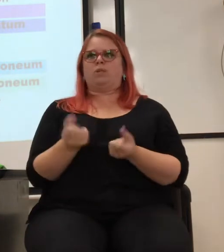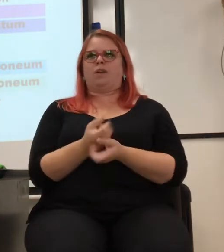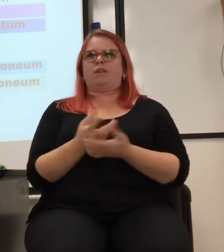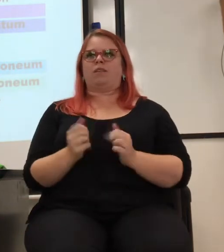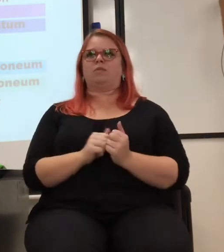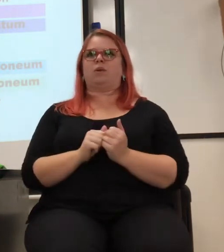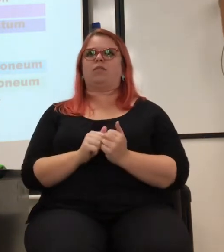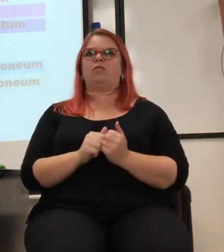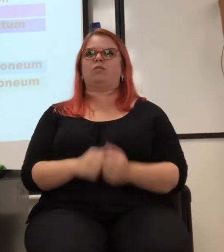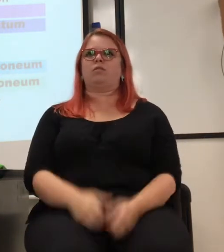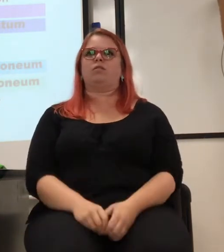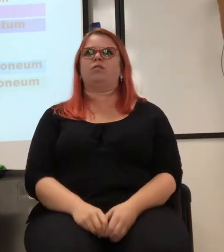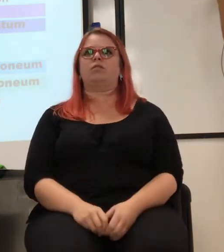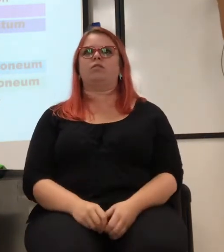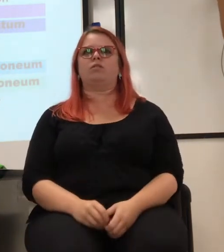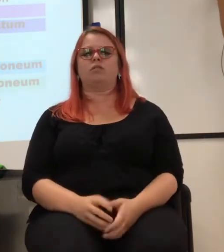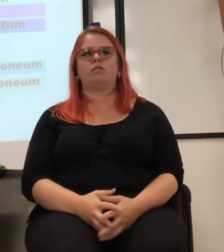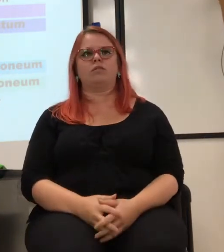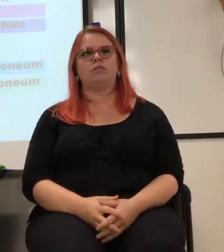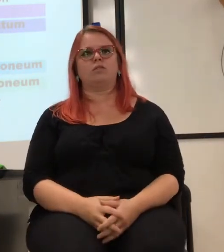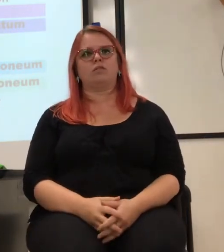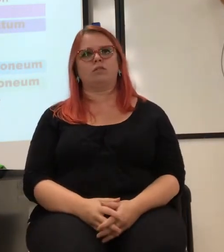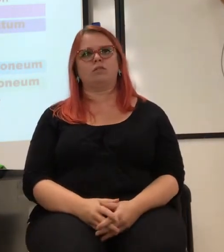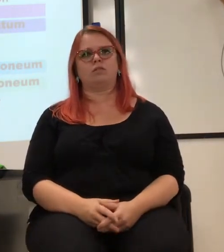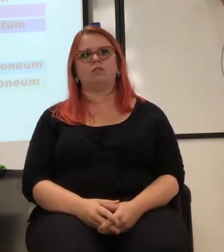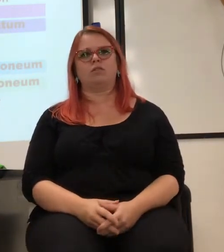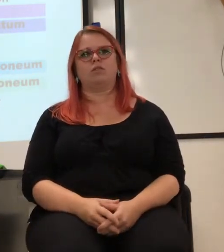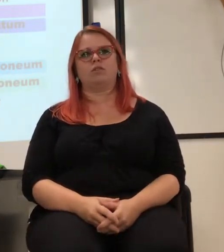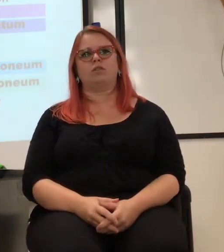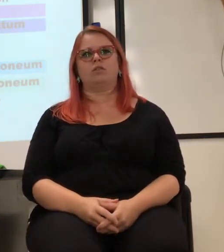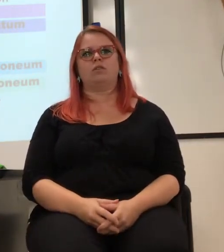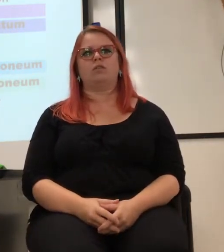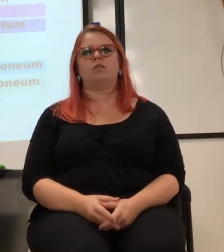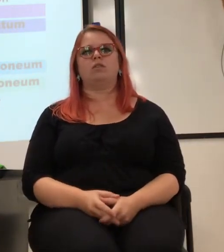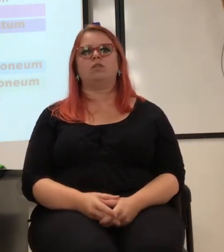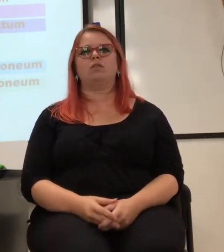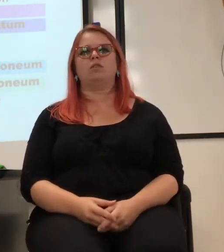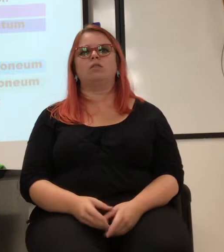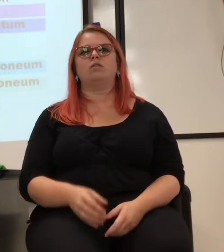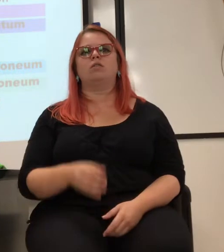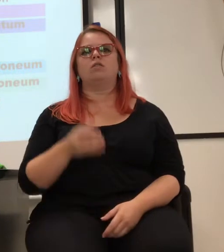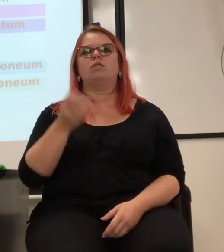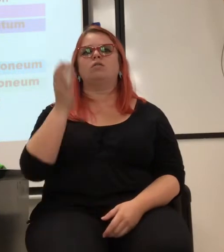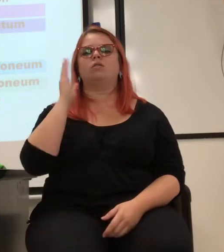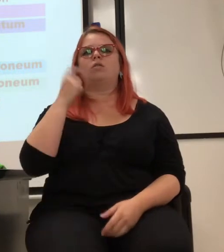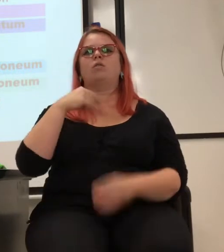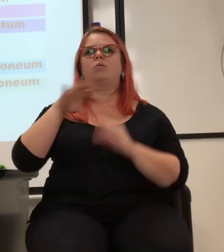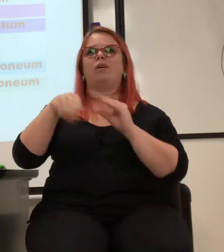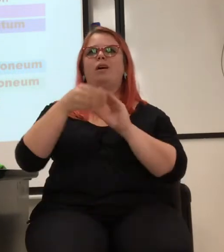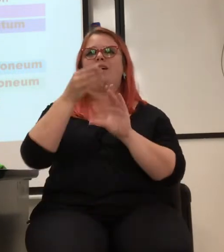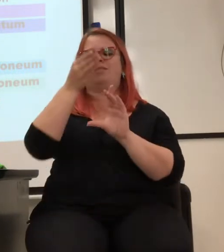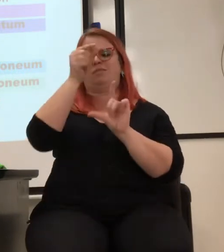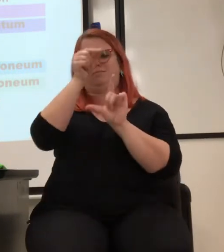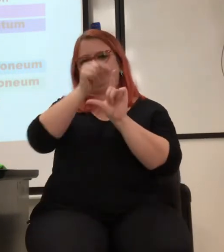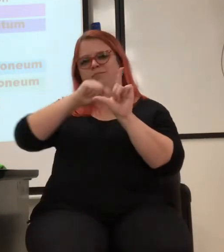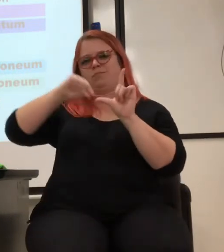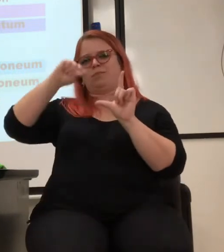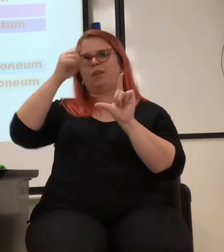So let me start here. So I'm aligning the back body wall. I'm going to line the inside of the diaphragm.